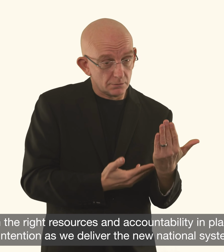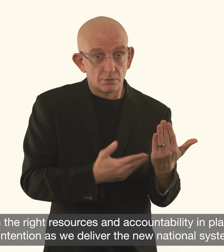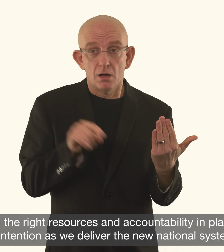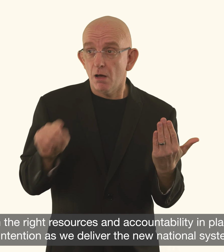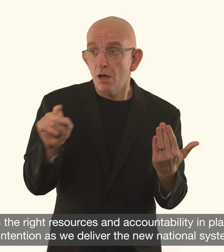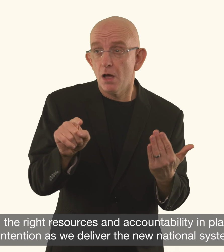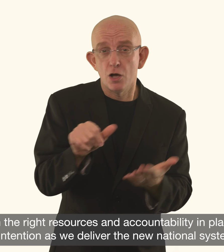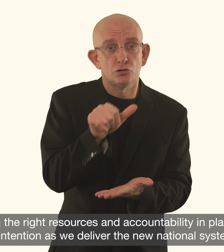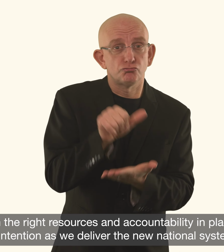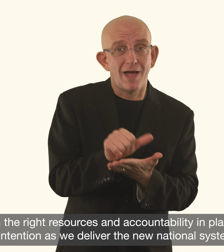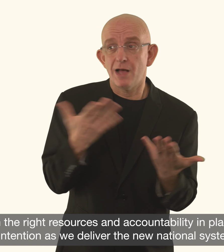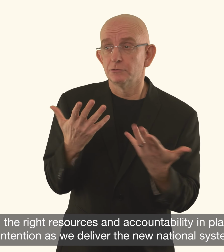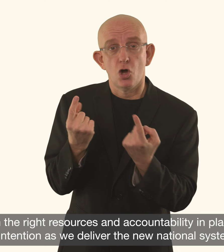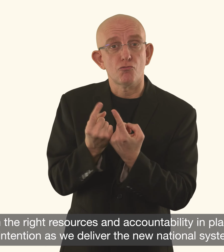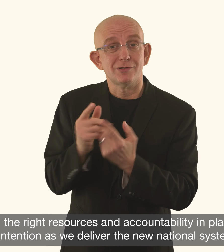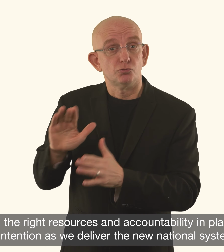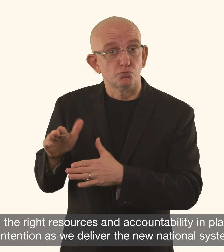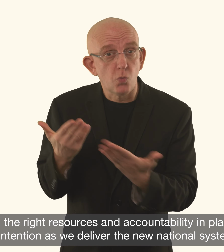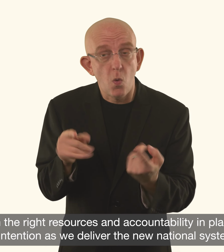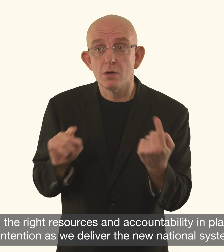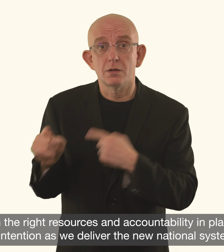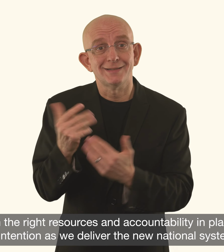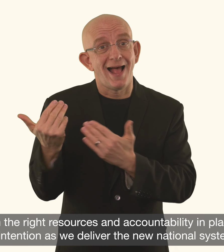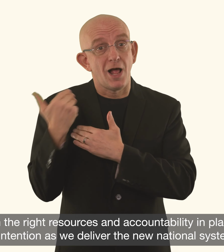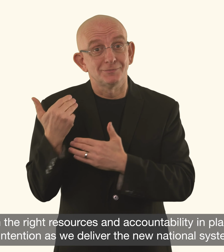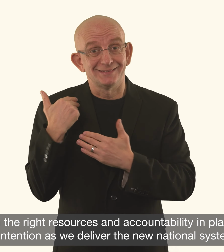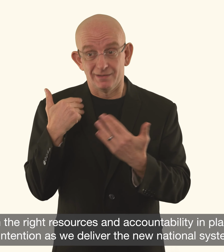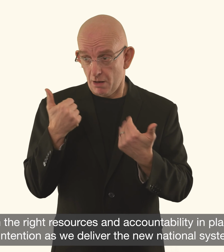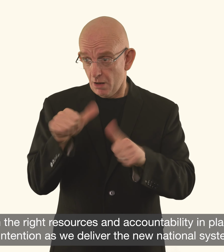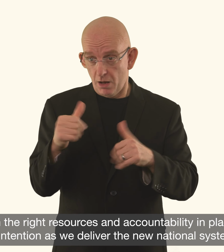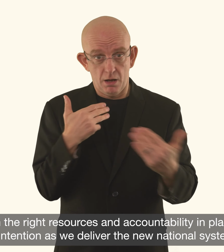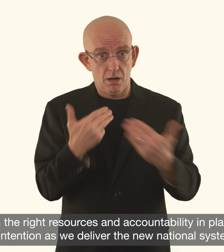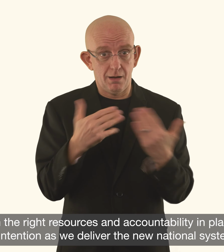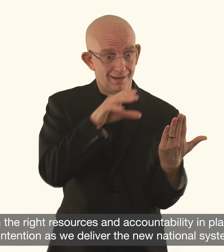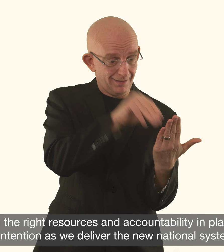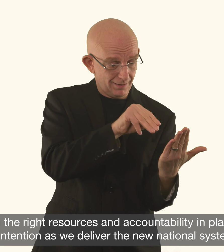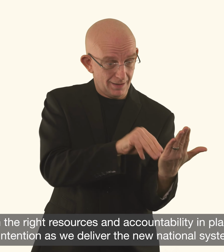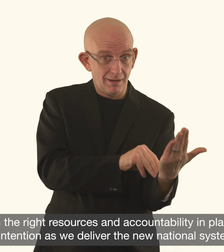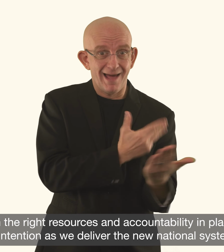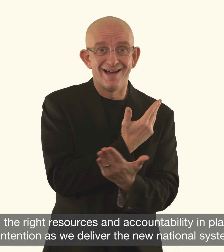With the right resources and accountability in place. Our intention as we deliver the new national system.